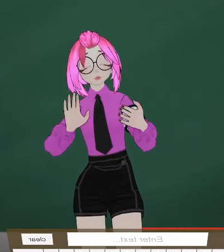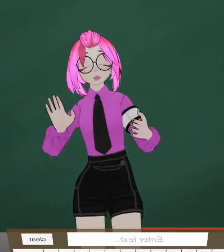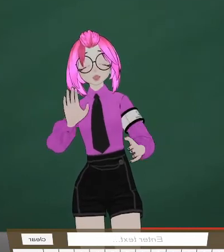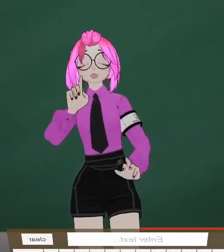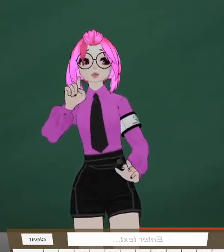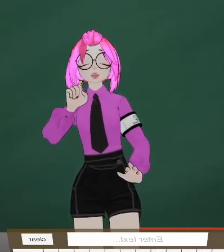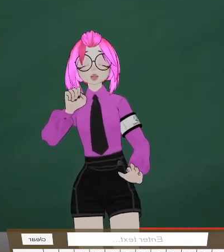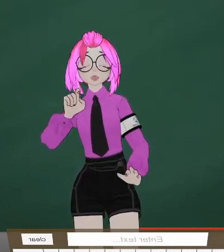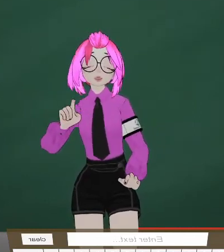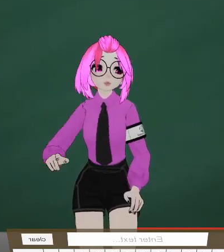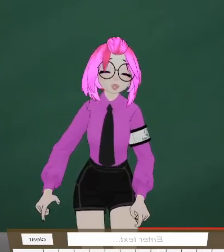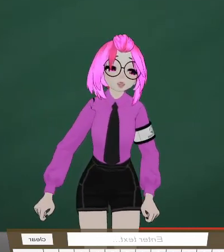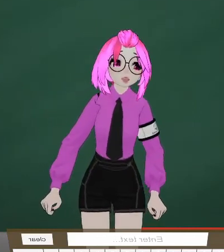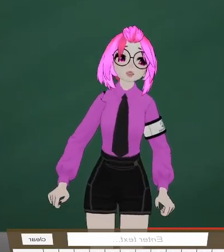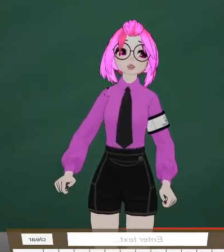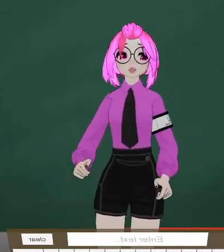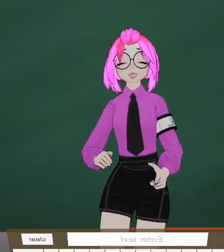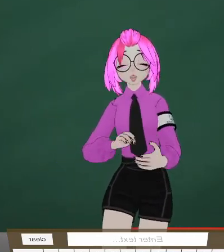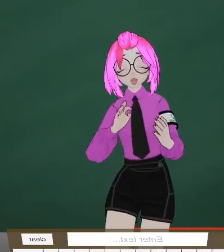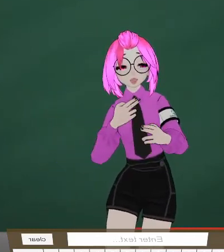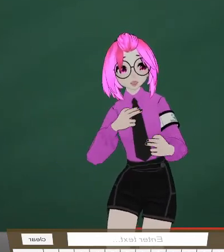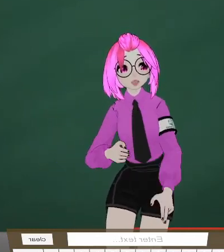nice you got a question right at chungus wow nice name